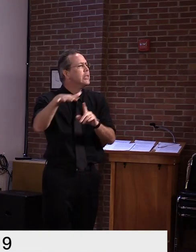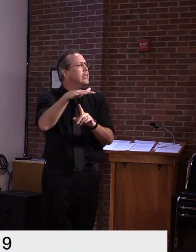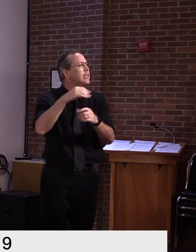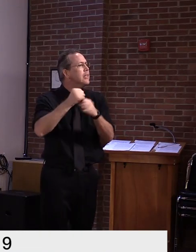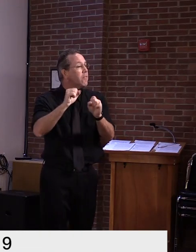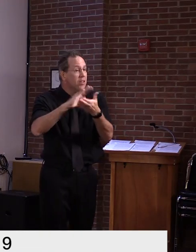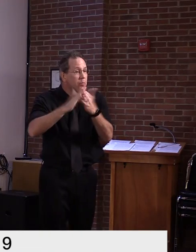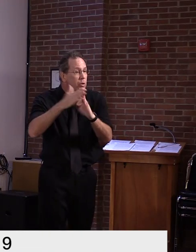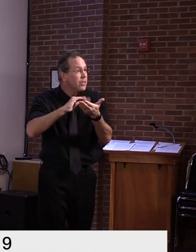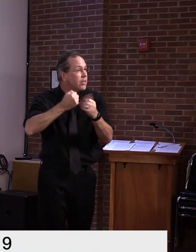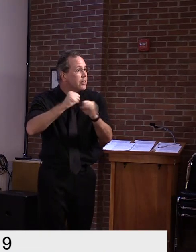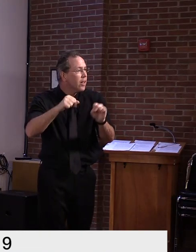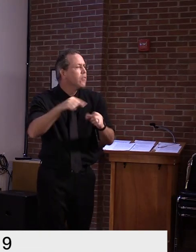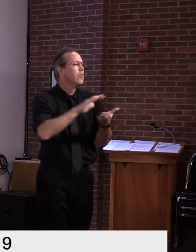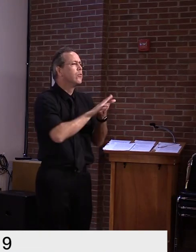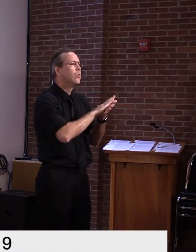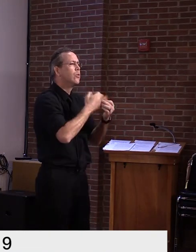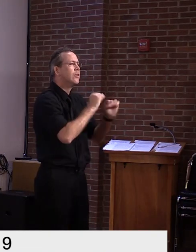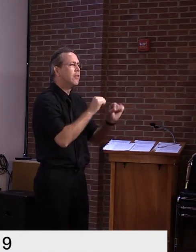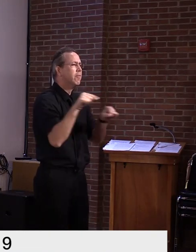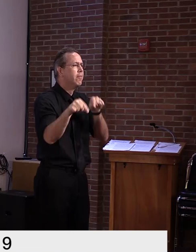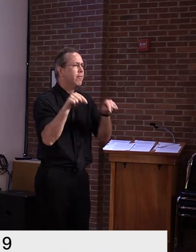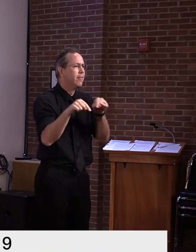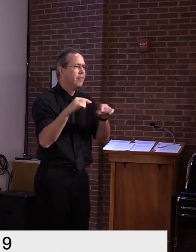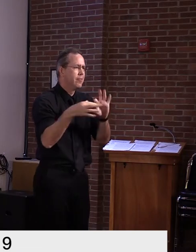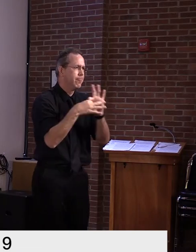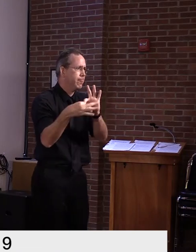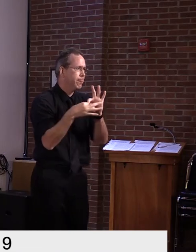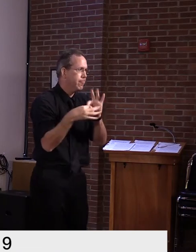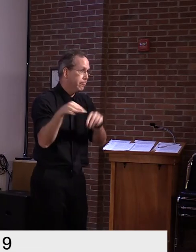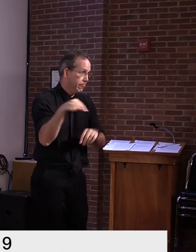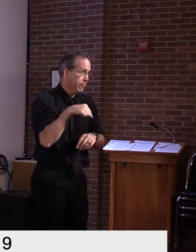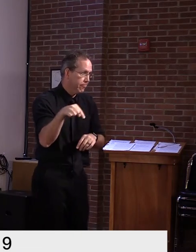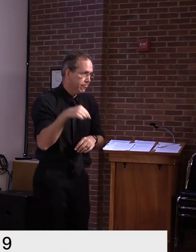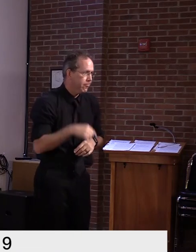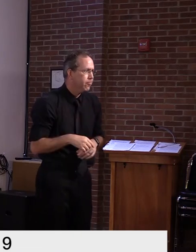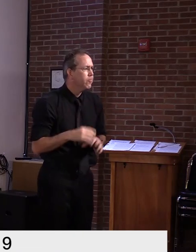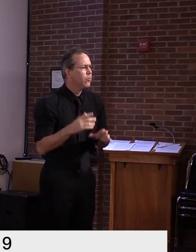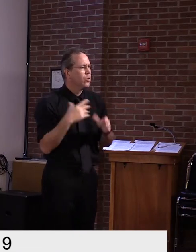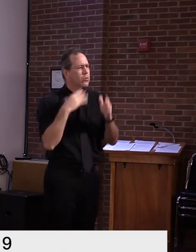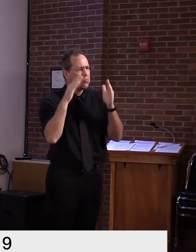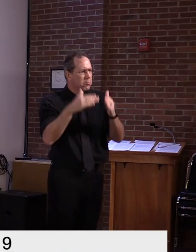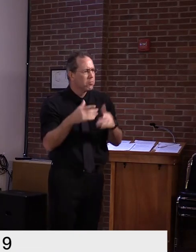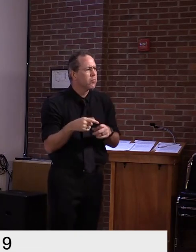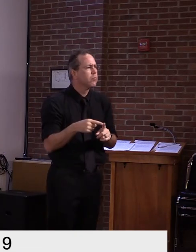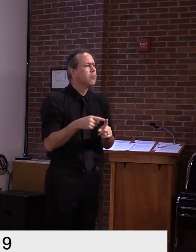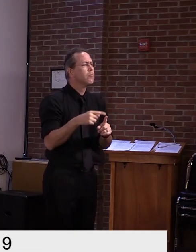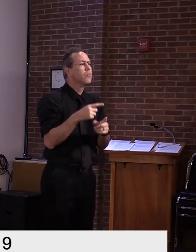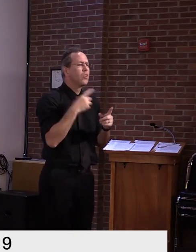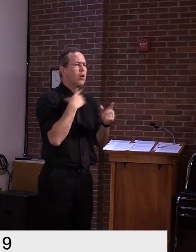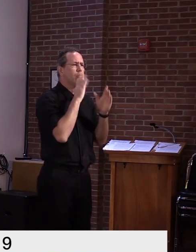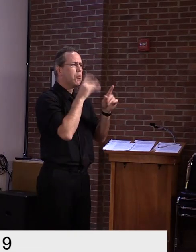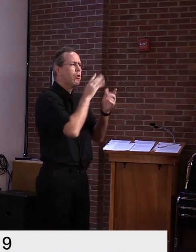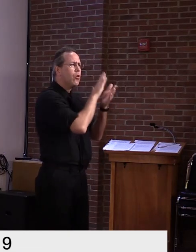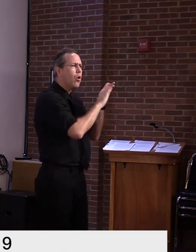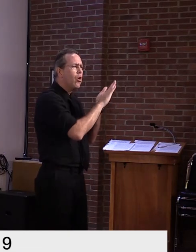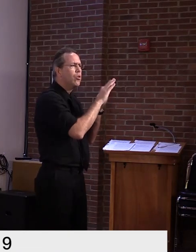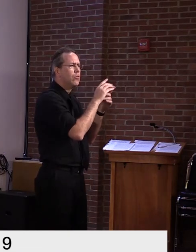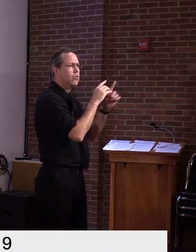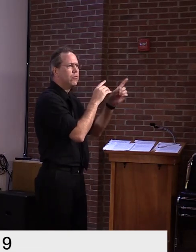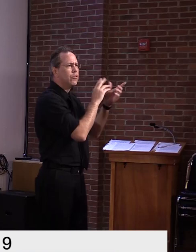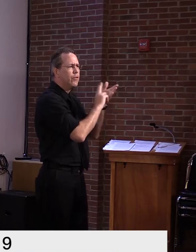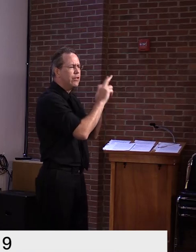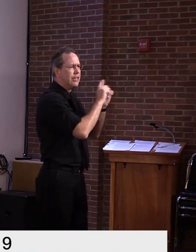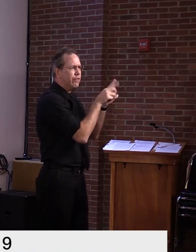see. Turning now to the higher education and K through 12 data, we really thought it would be important to